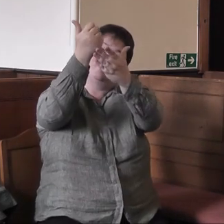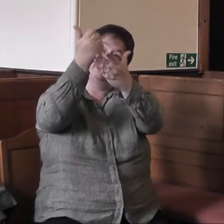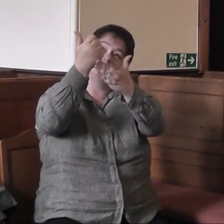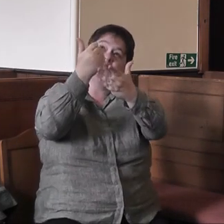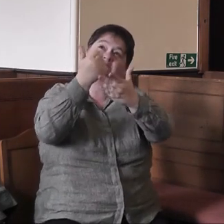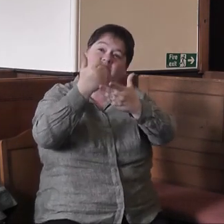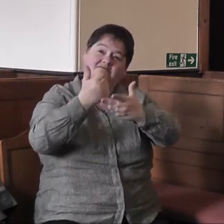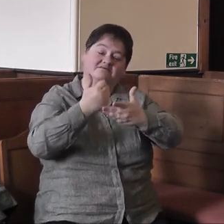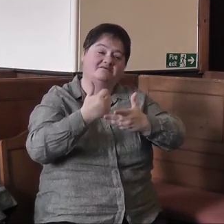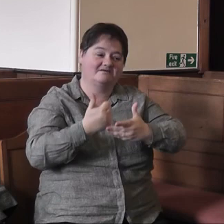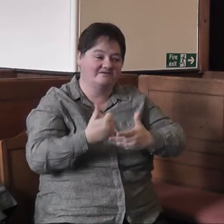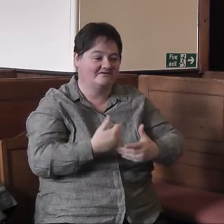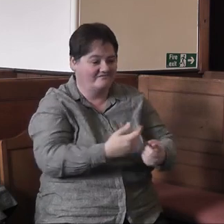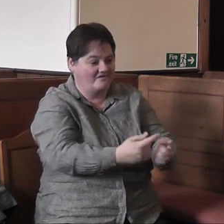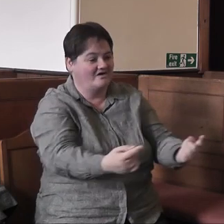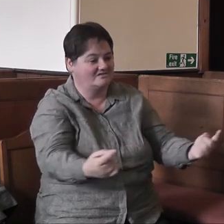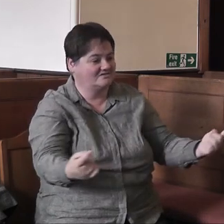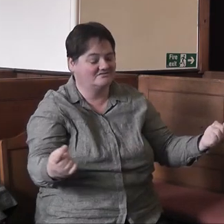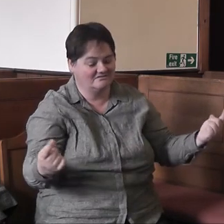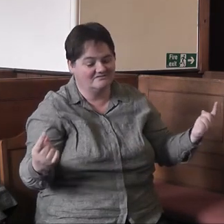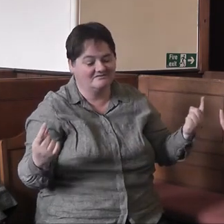grace for us.